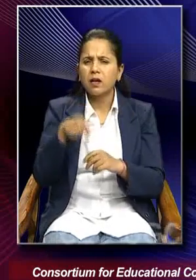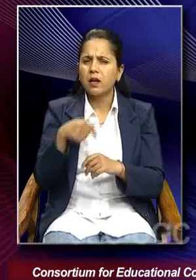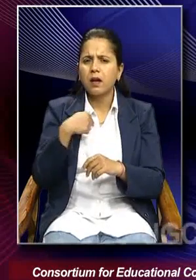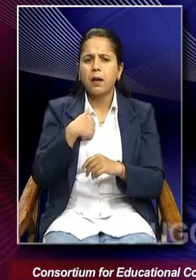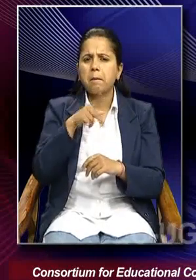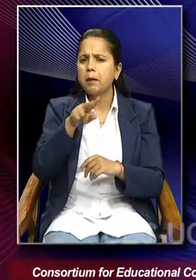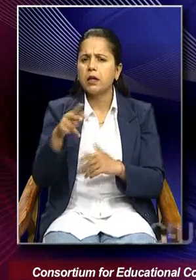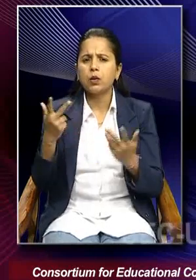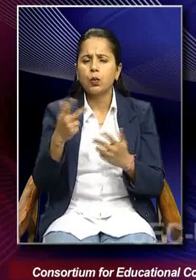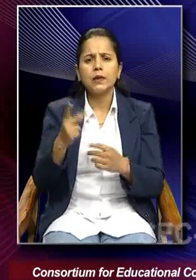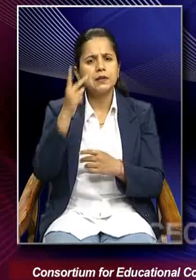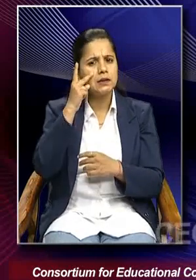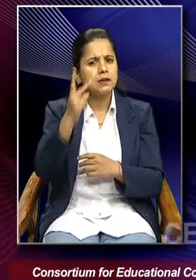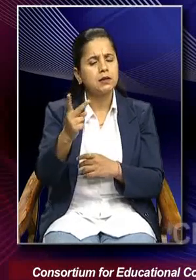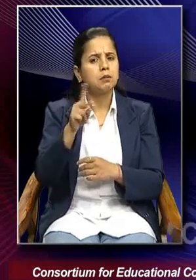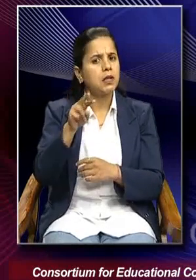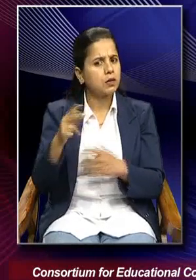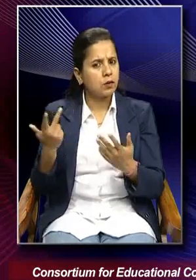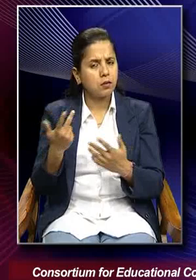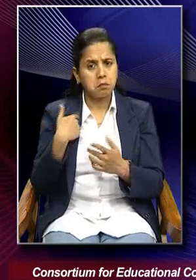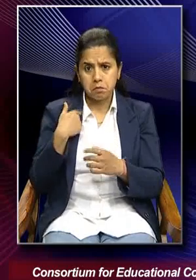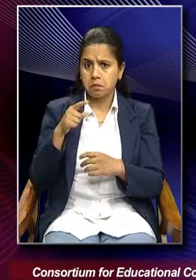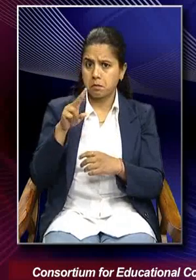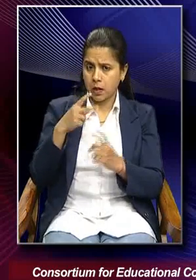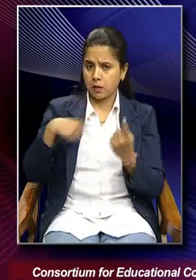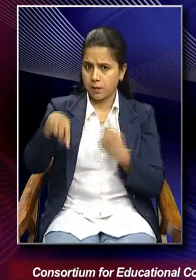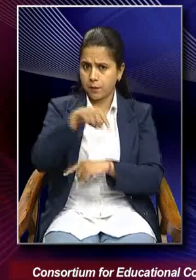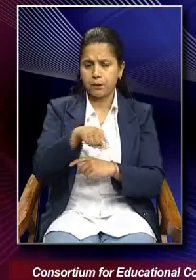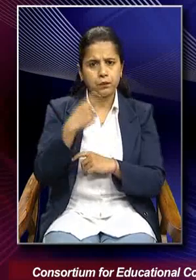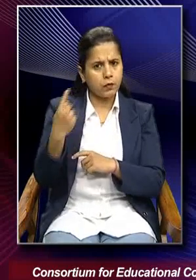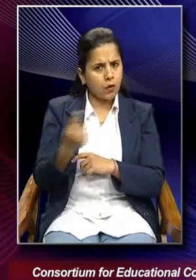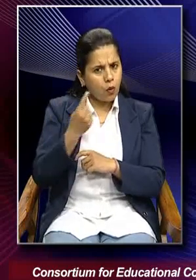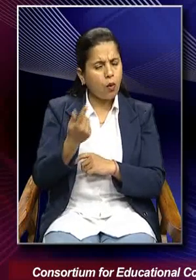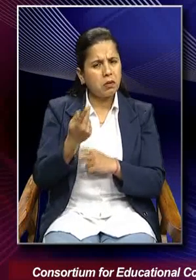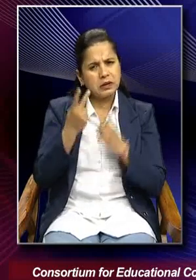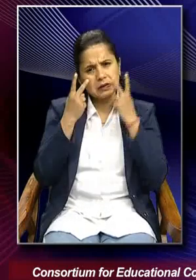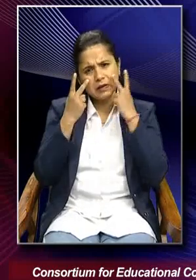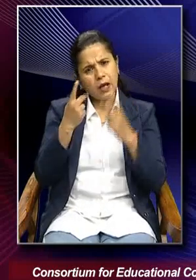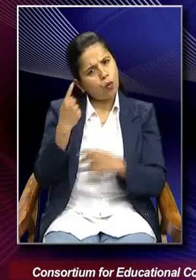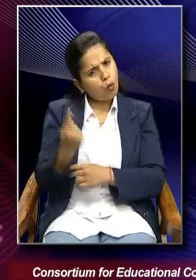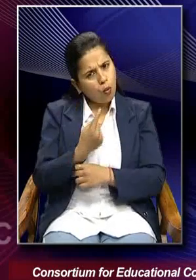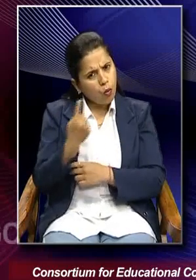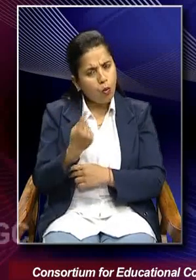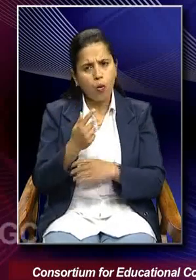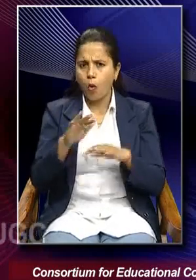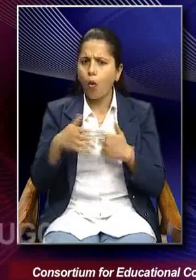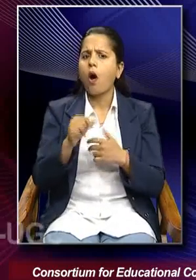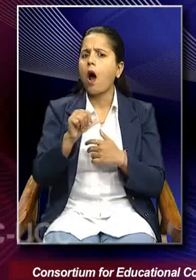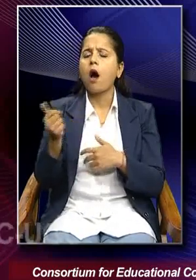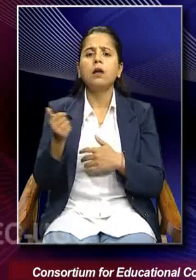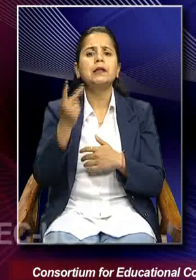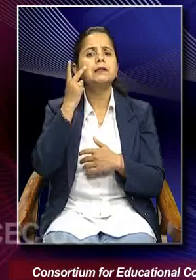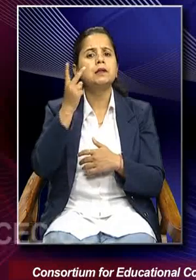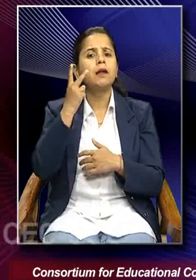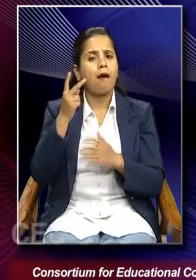the term see? Do we mean that it is just a mere seeing and all the kind of